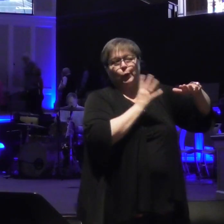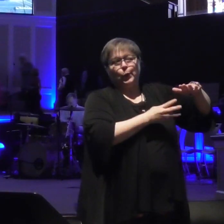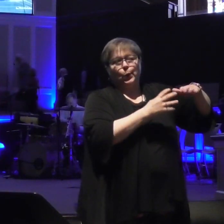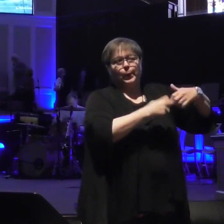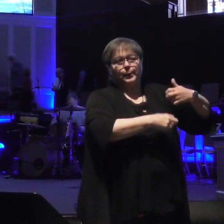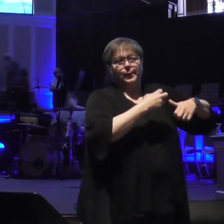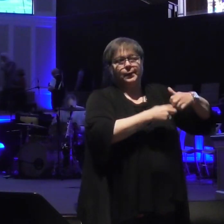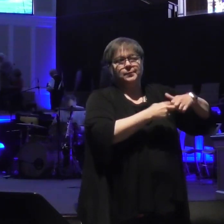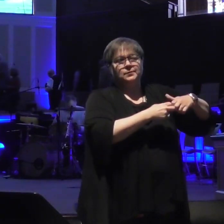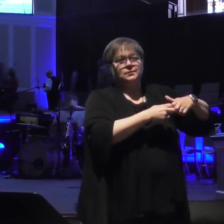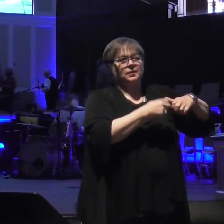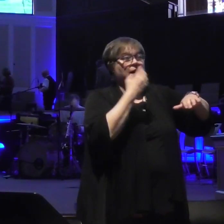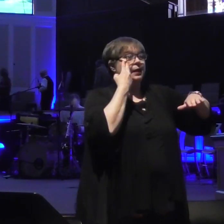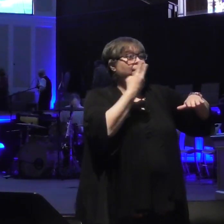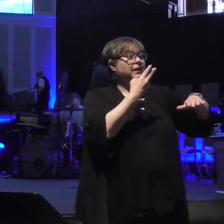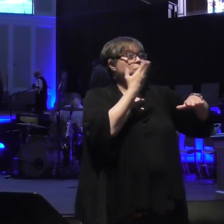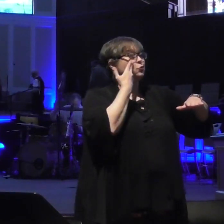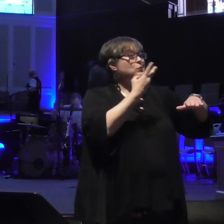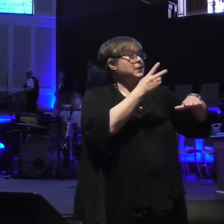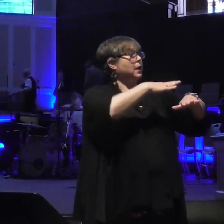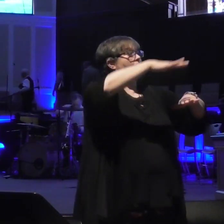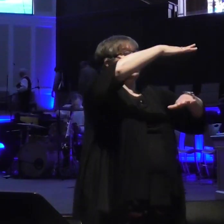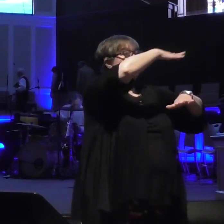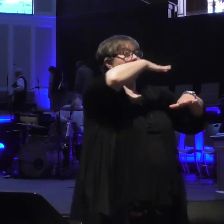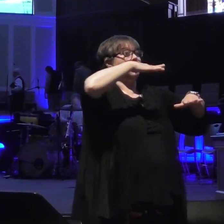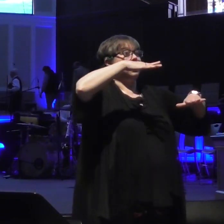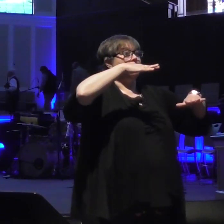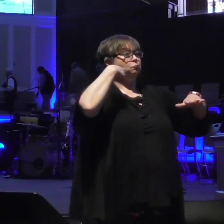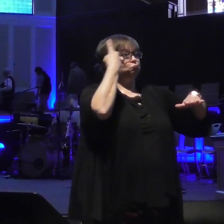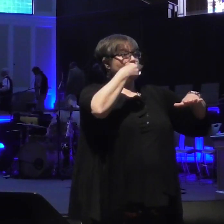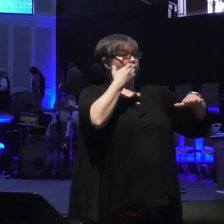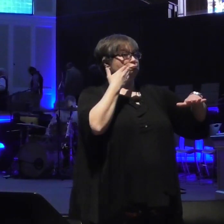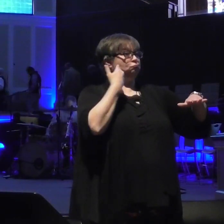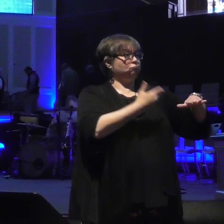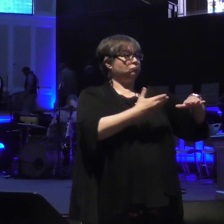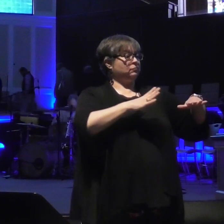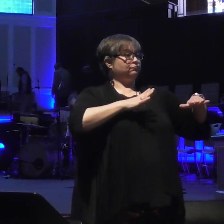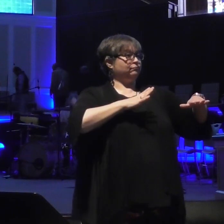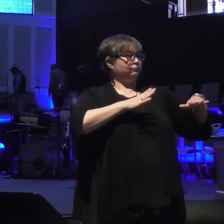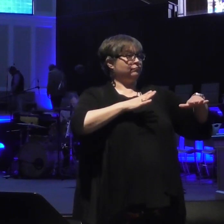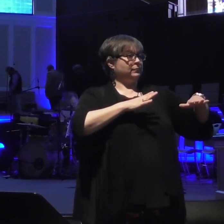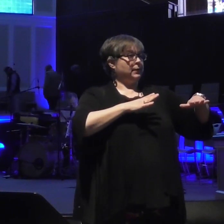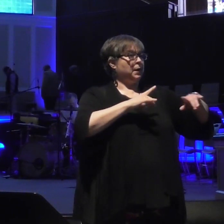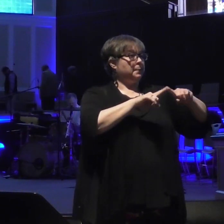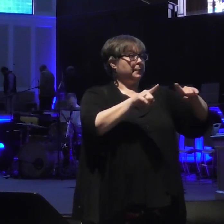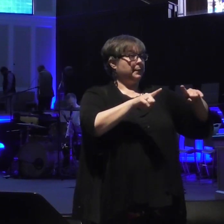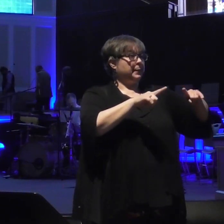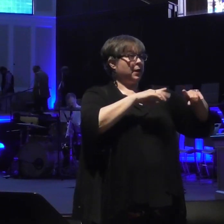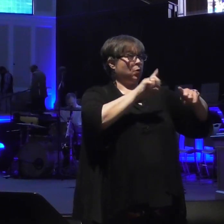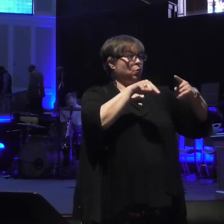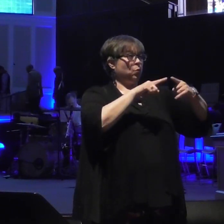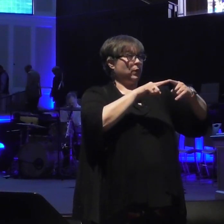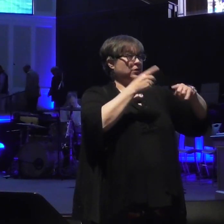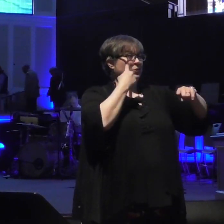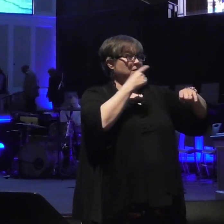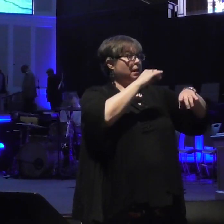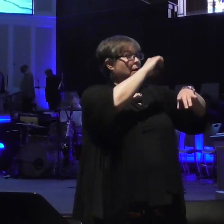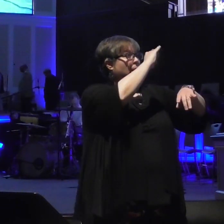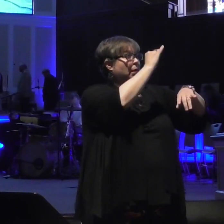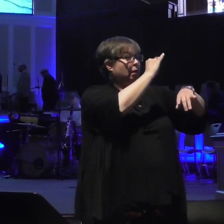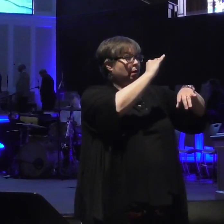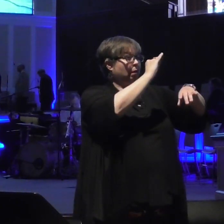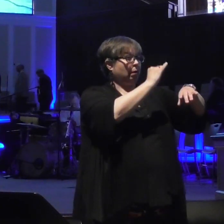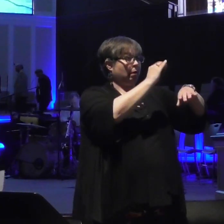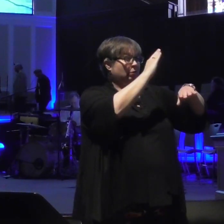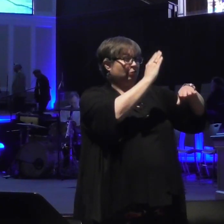fine because things you can see all look fine. But in fact, by the time tiny cracks appear in the walls